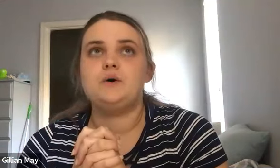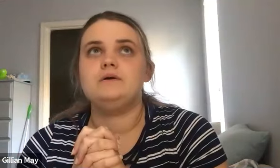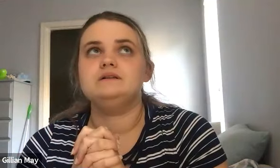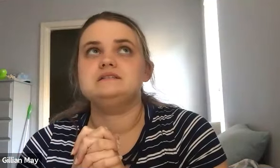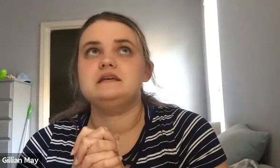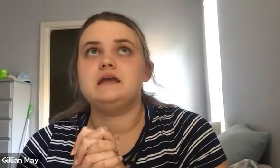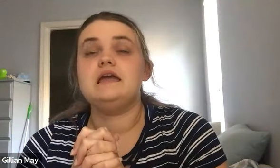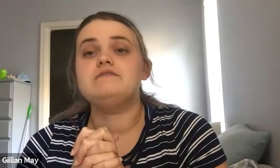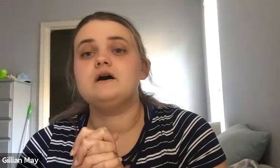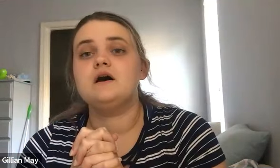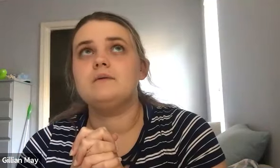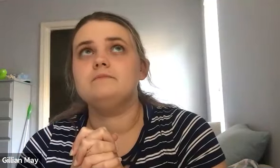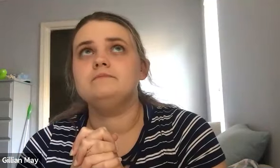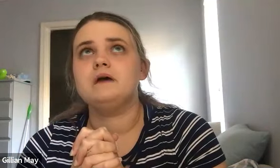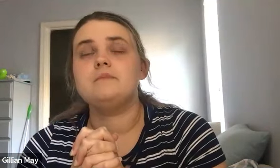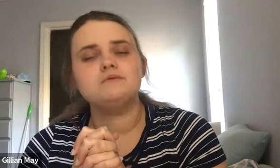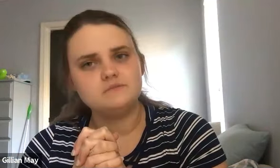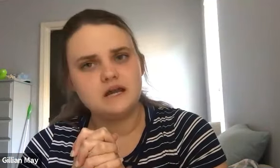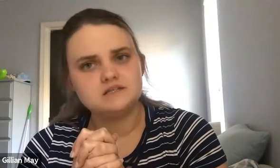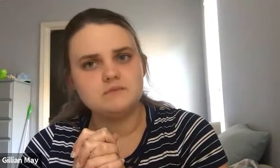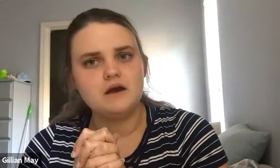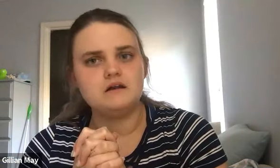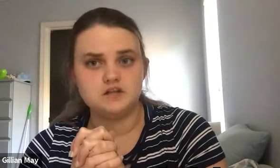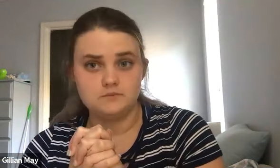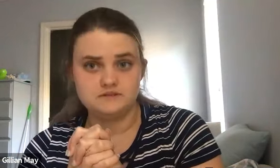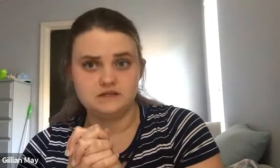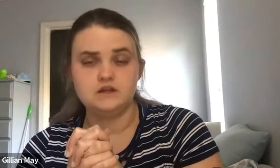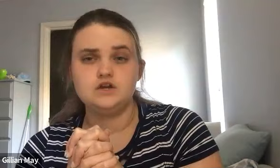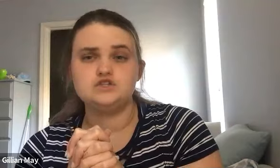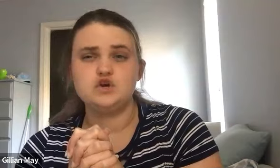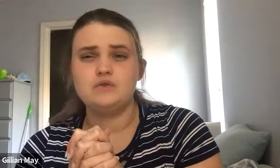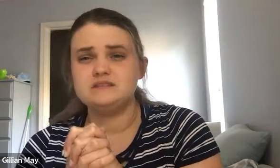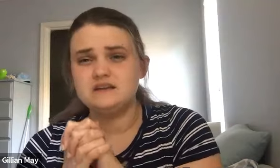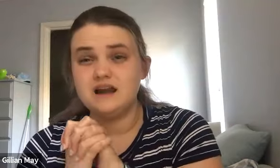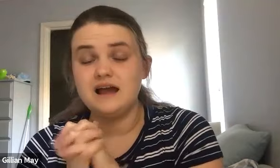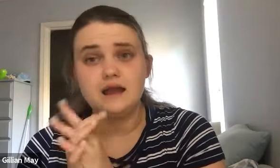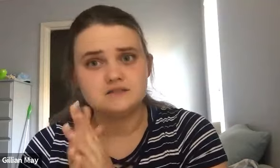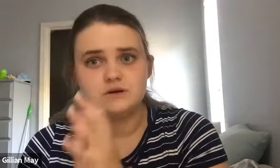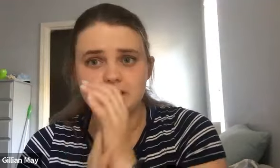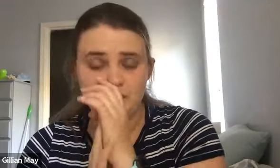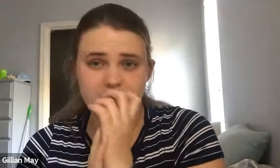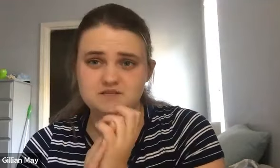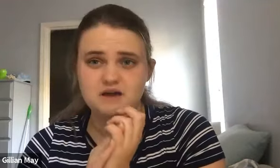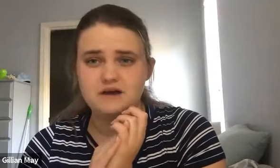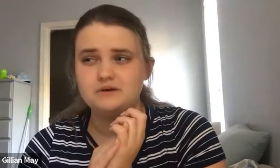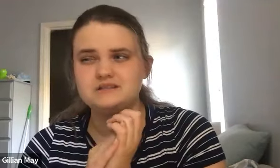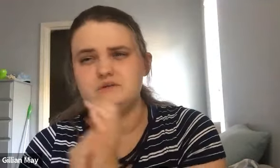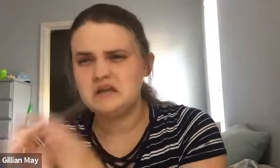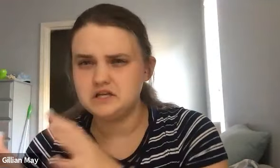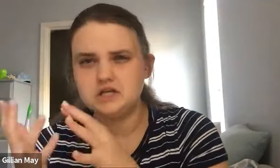So let's see. If I remember someone asked me about adopted. So the signs, I asked one of my coworkers about that one because I was kind of curious